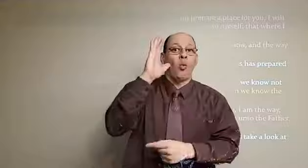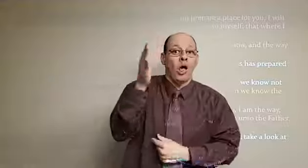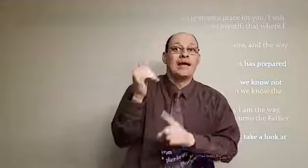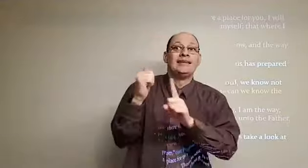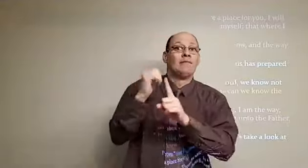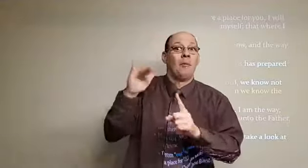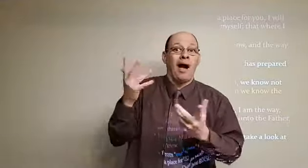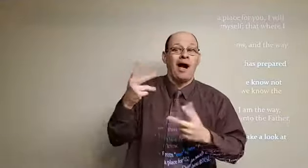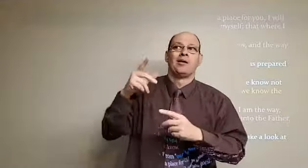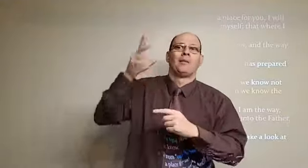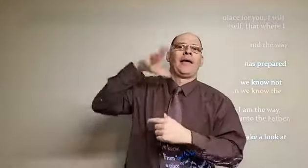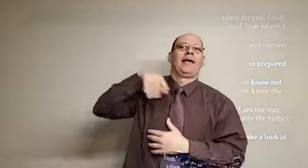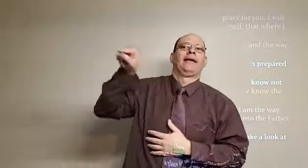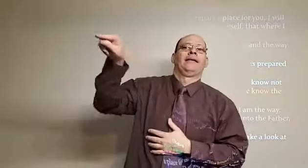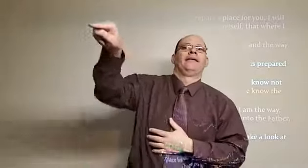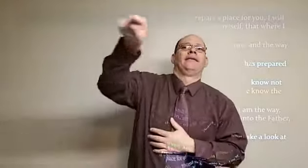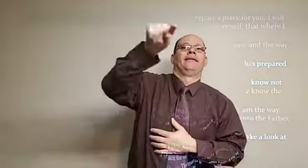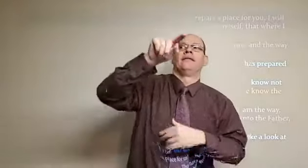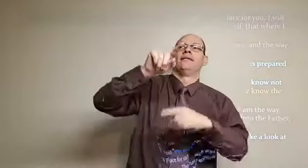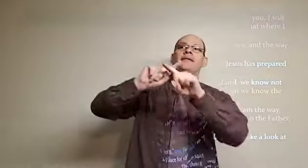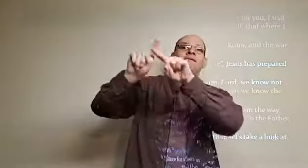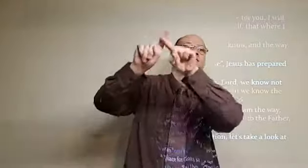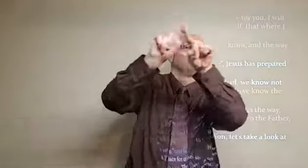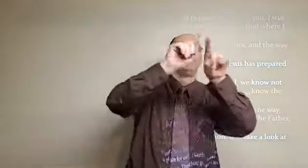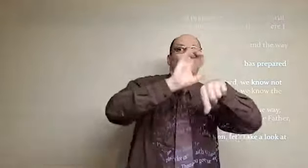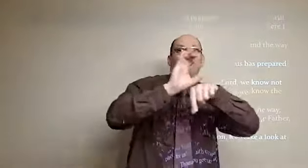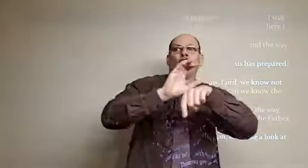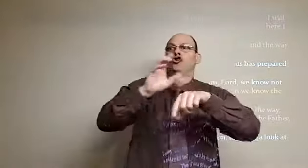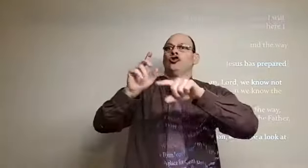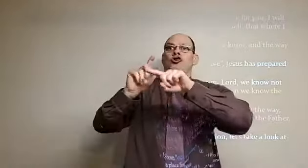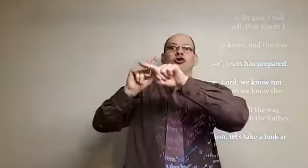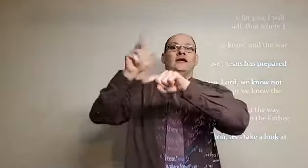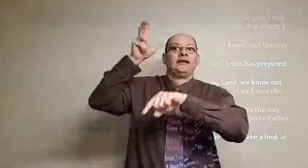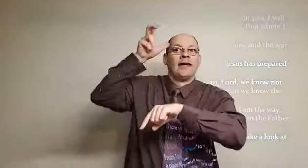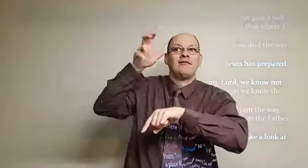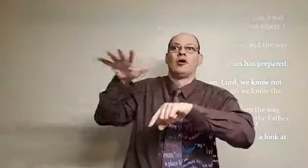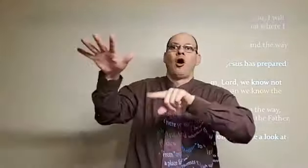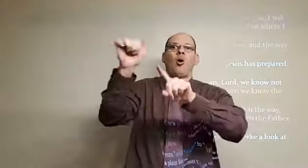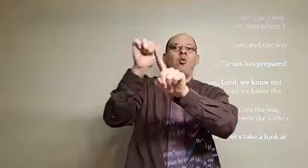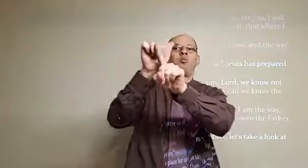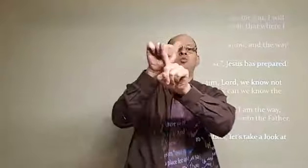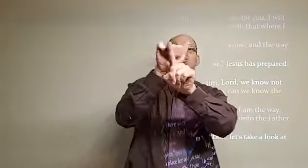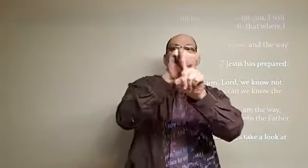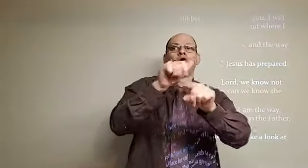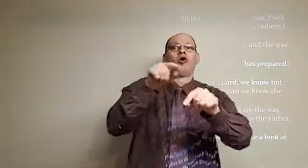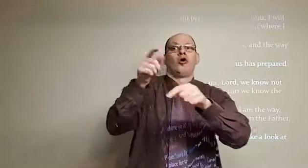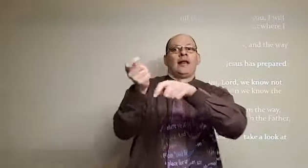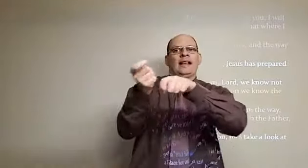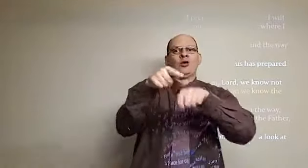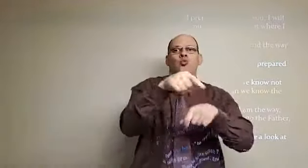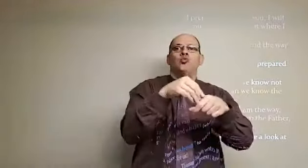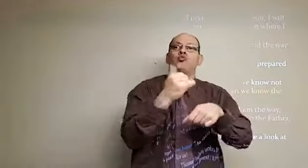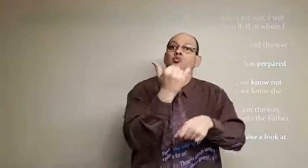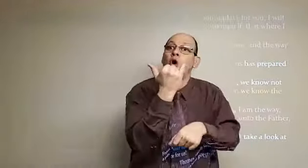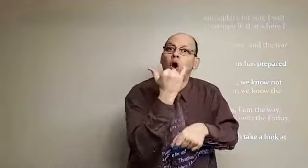they will be deceived because of man there's going to be different churches different religions opinions and so